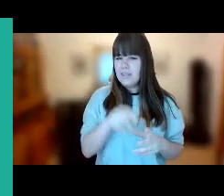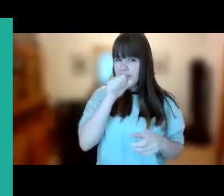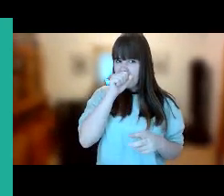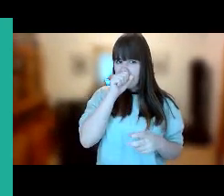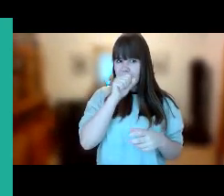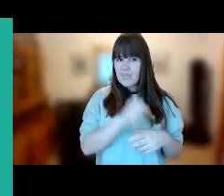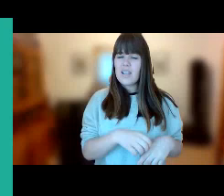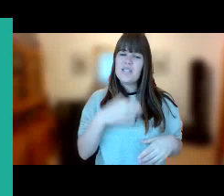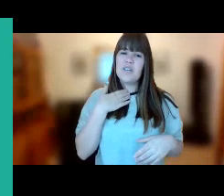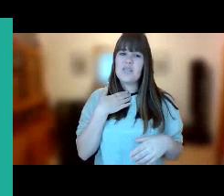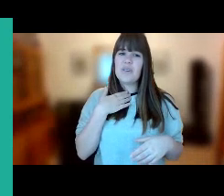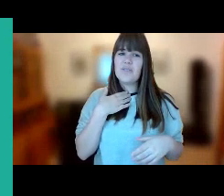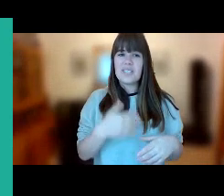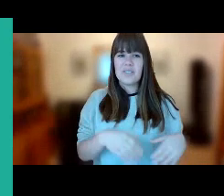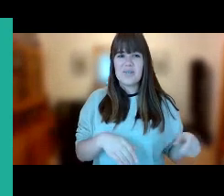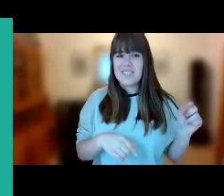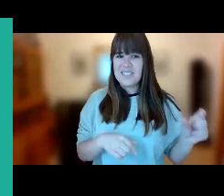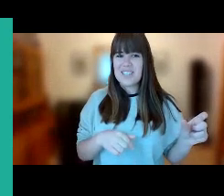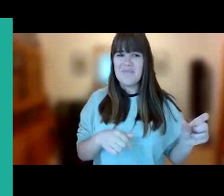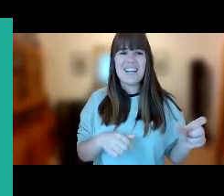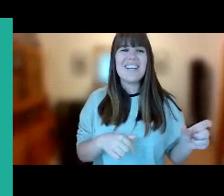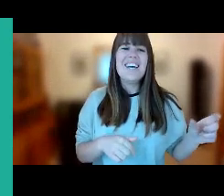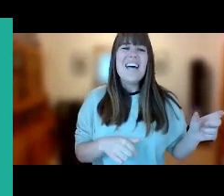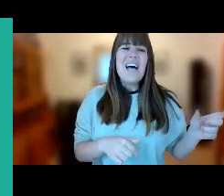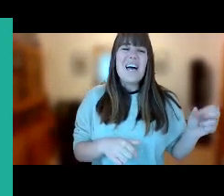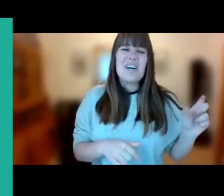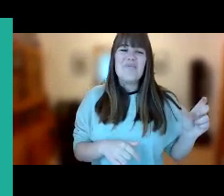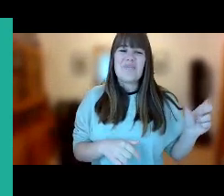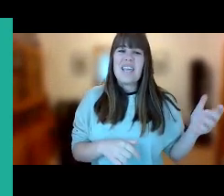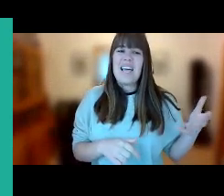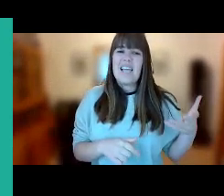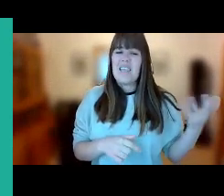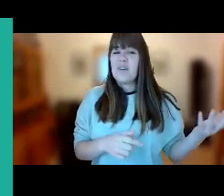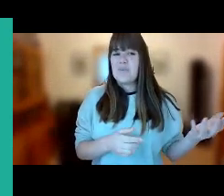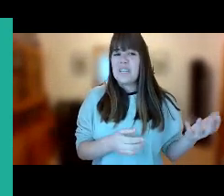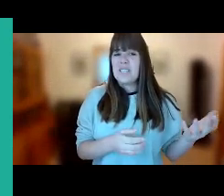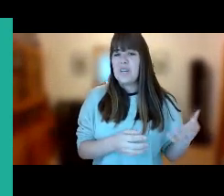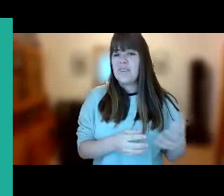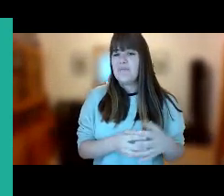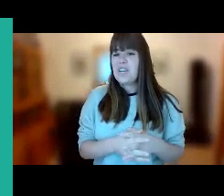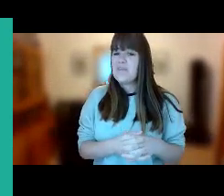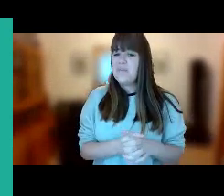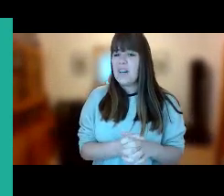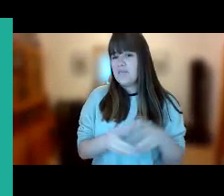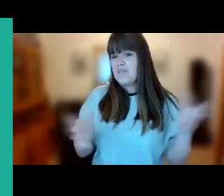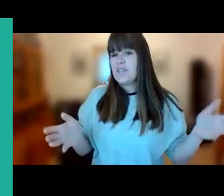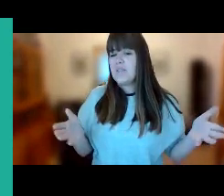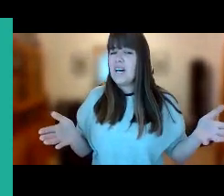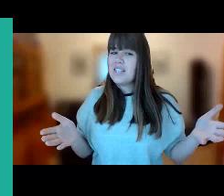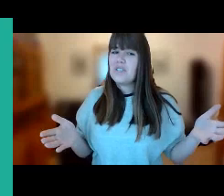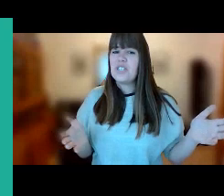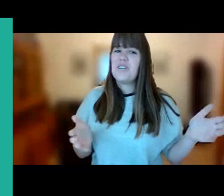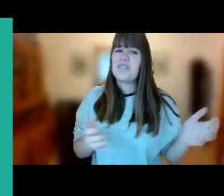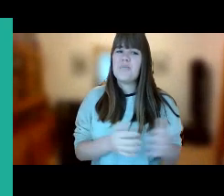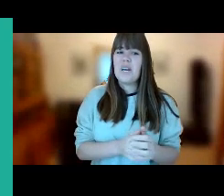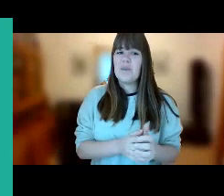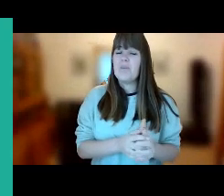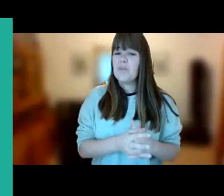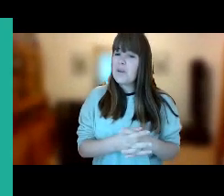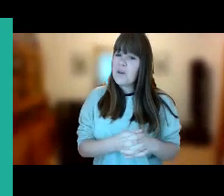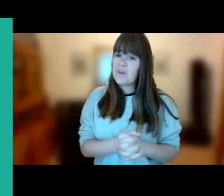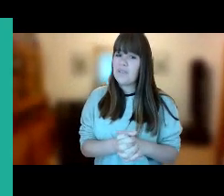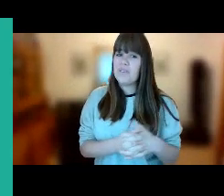by, sorry, I lost my voice at Christmas, it's just come back. Those words were chosen, but our kind of title was chosen